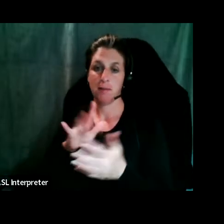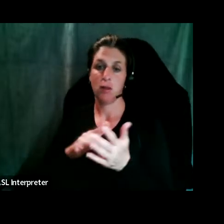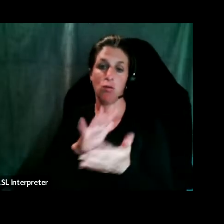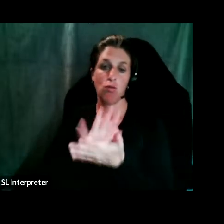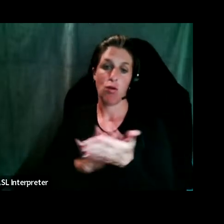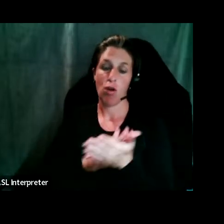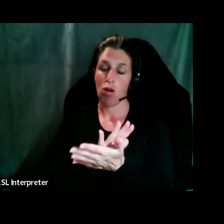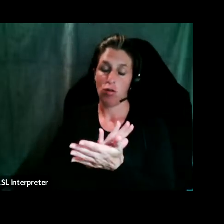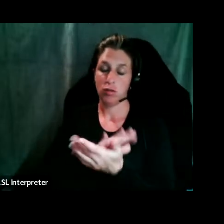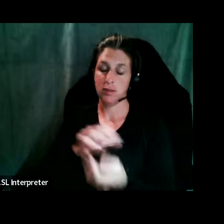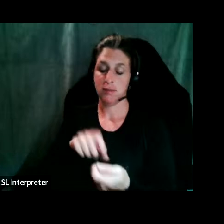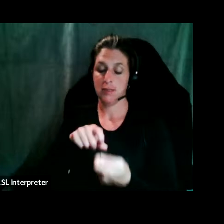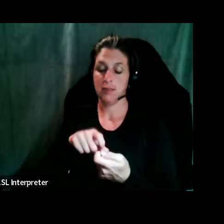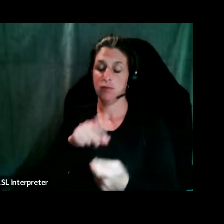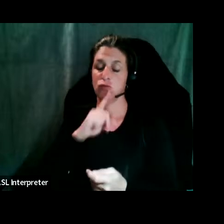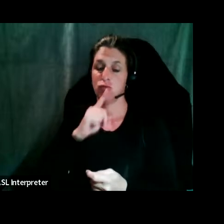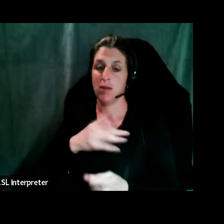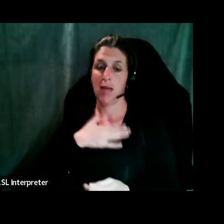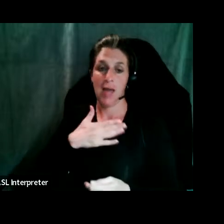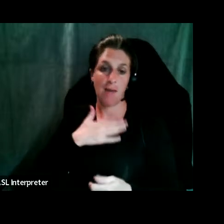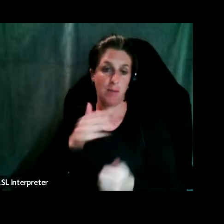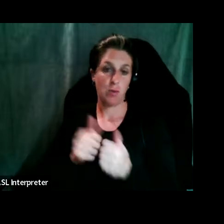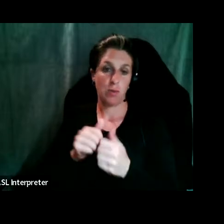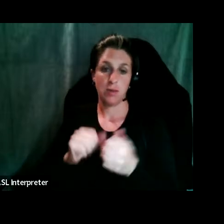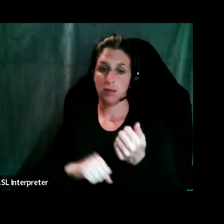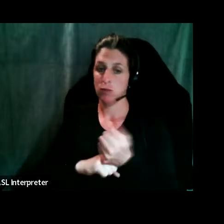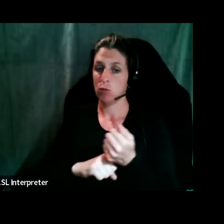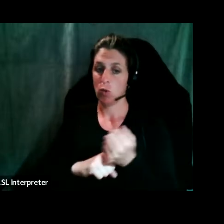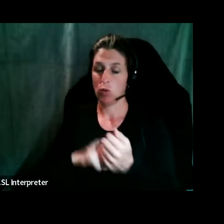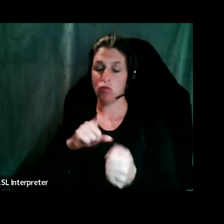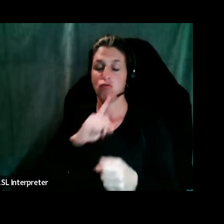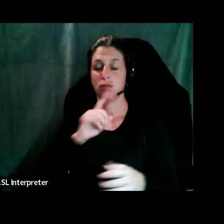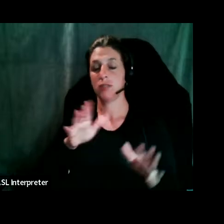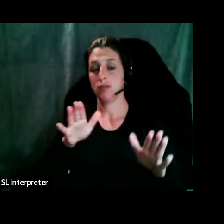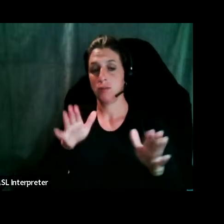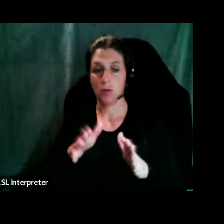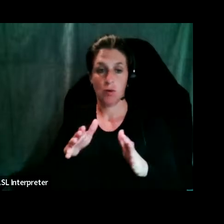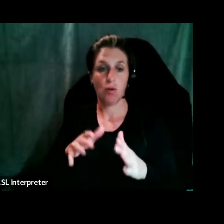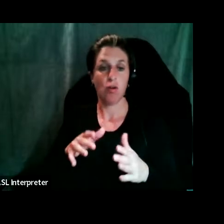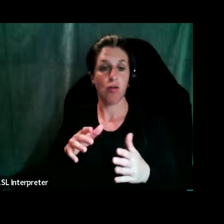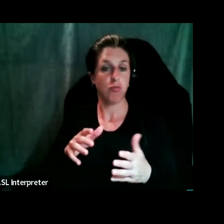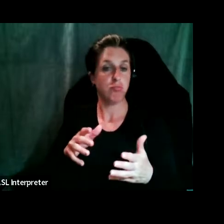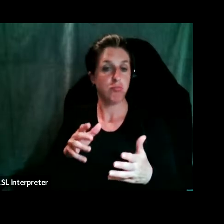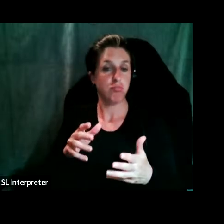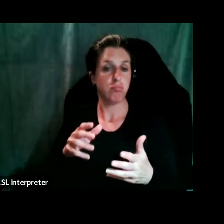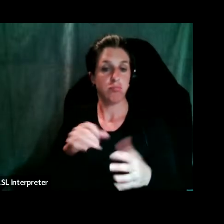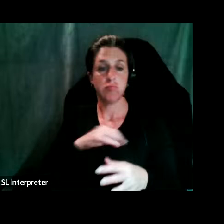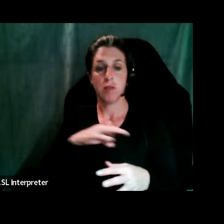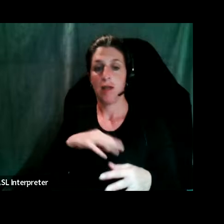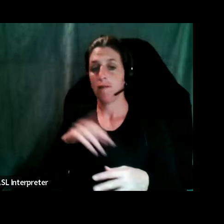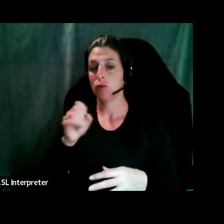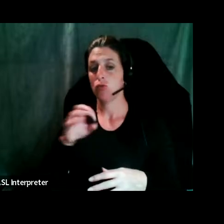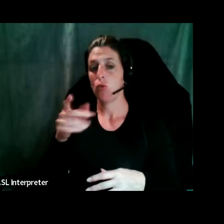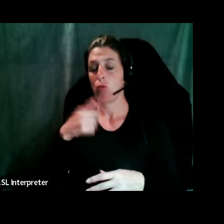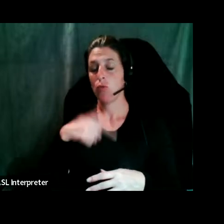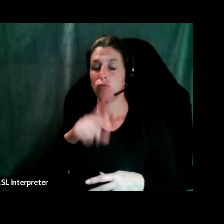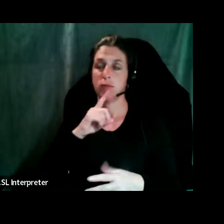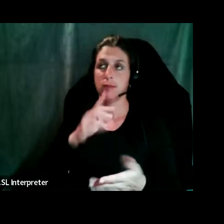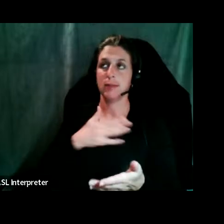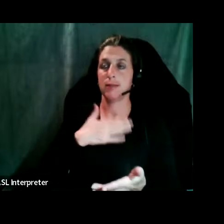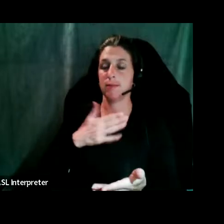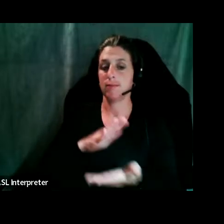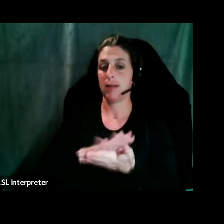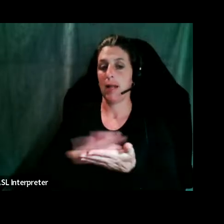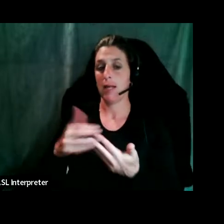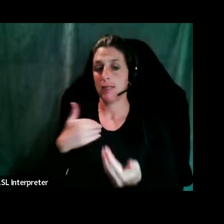been really happy with the support. They're a pretty small staff. So they really, it's nice to have somebody